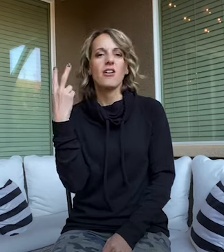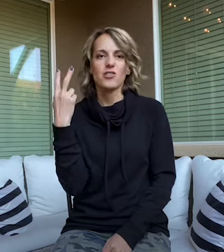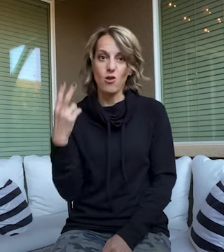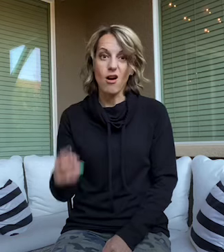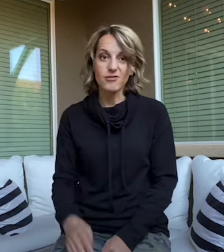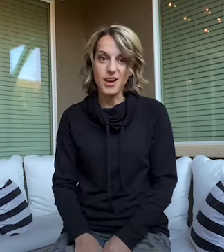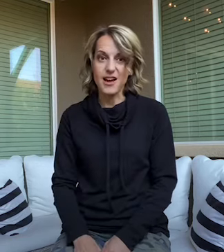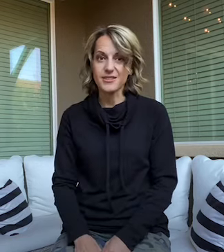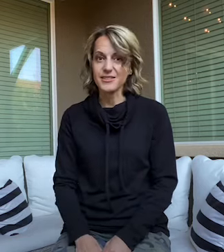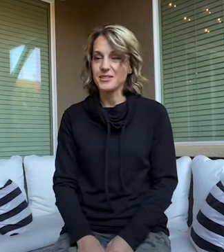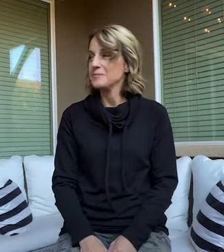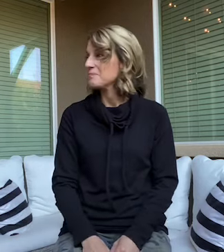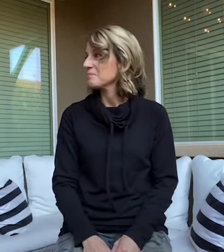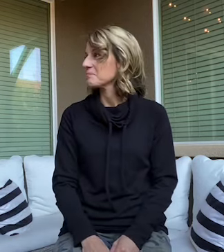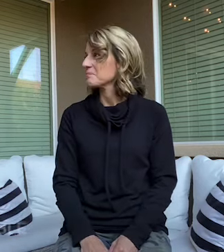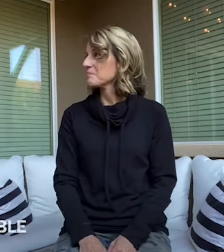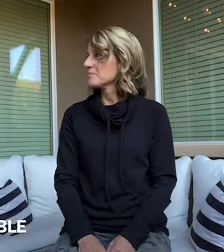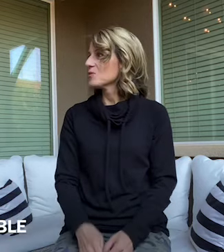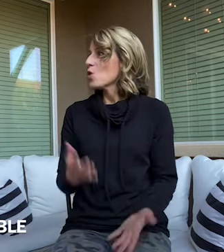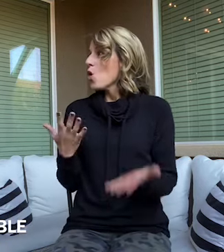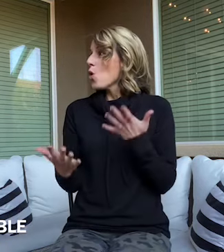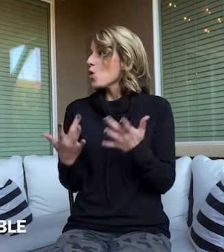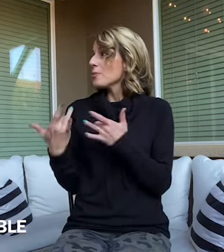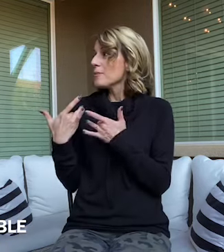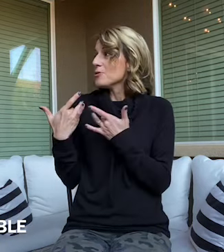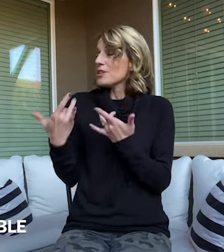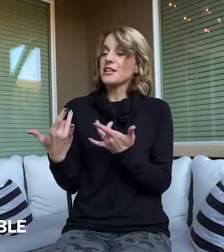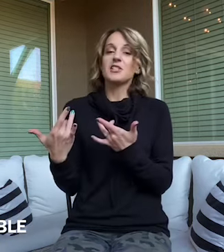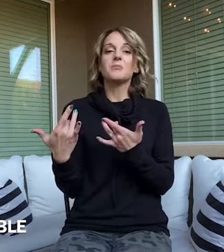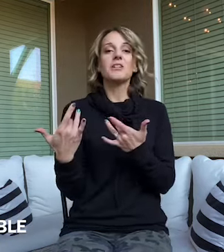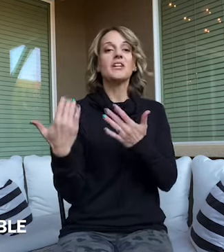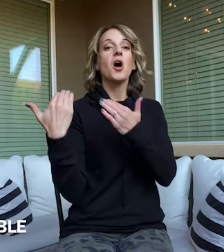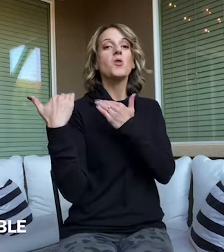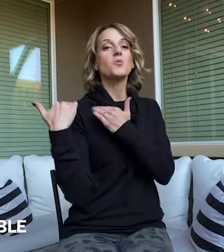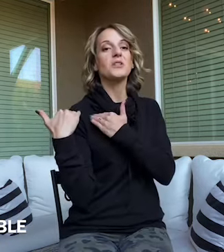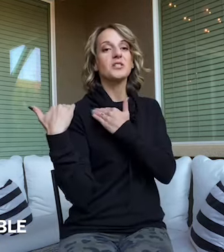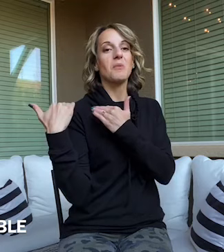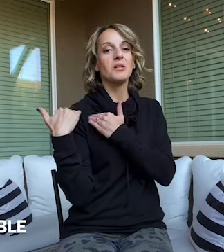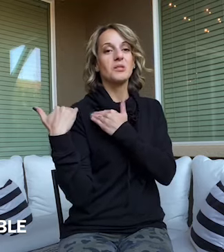you're off task. Or maybe you tend to be responsible,